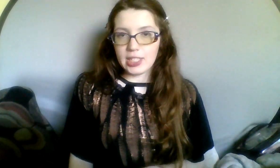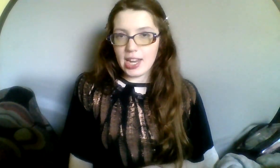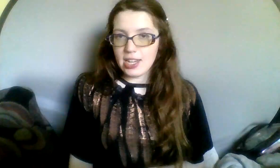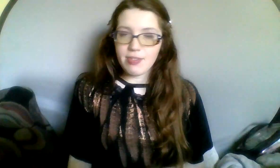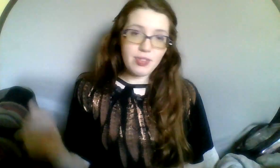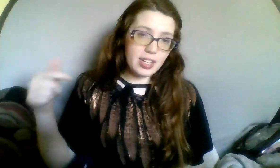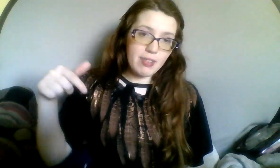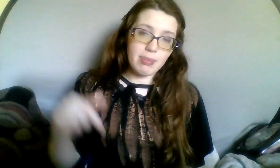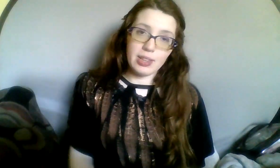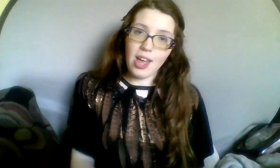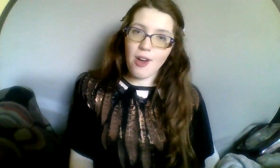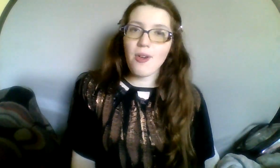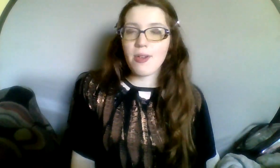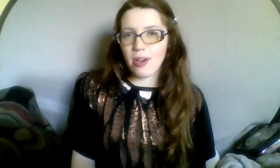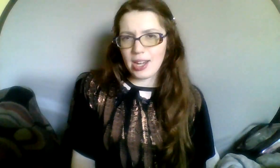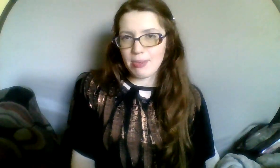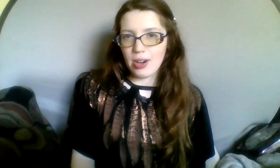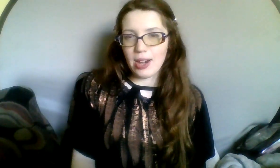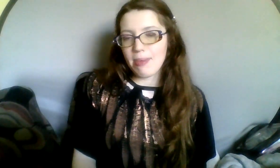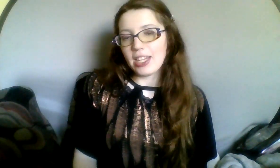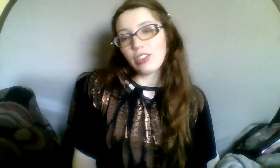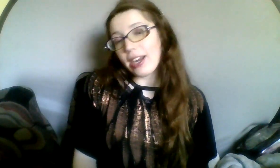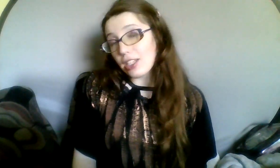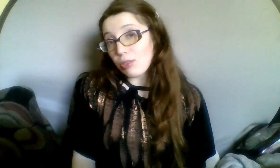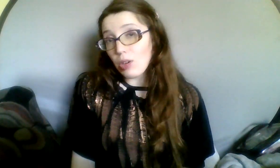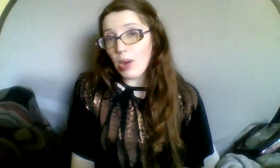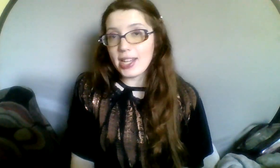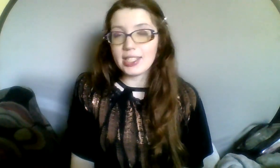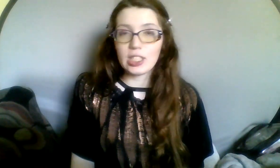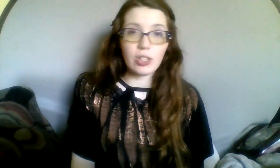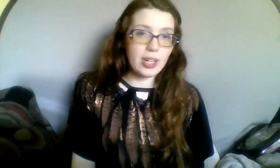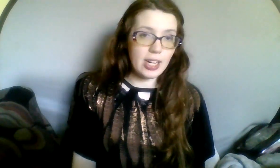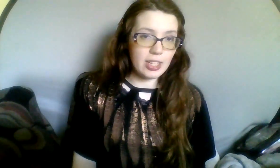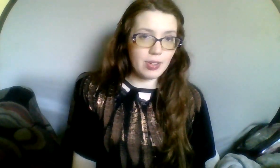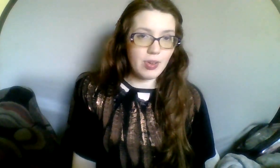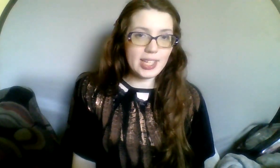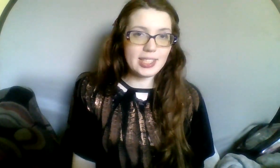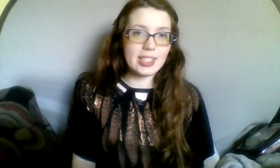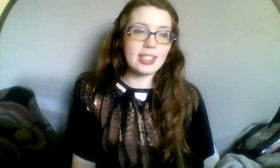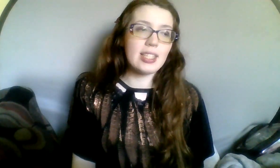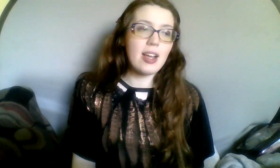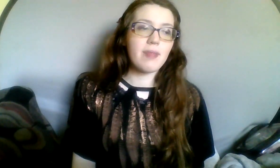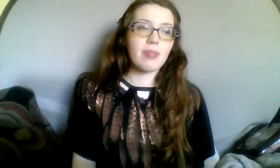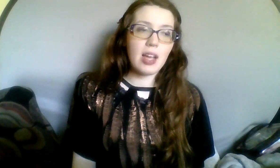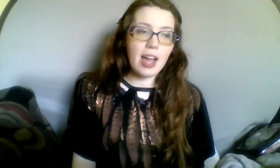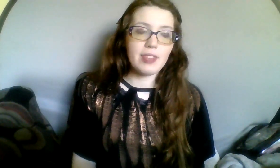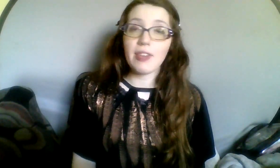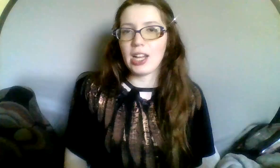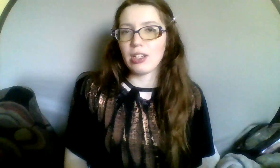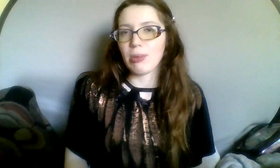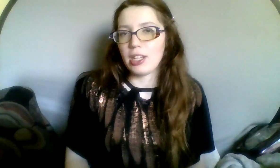signed it, feel free to leave them below, or any more Imagine Dragons requests, or any other requests. I was probably still